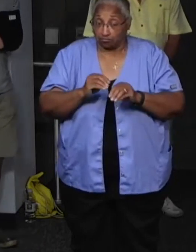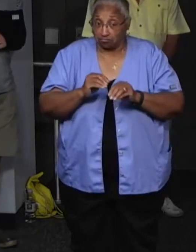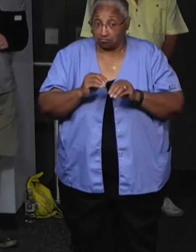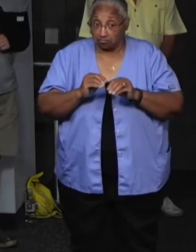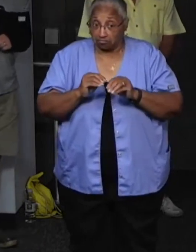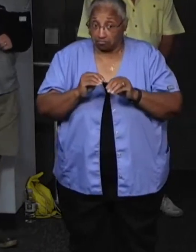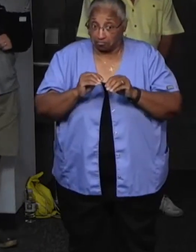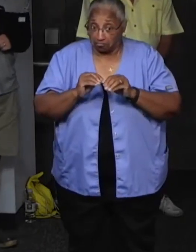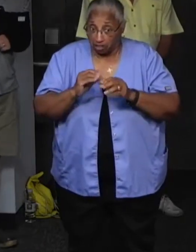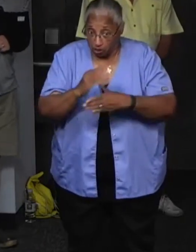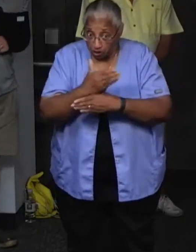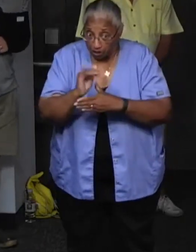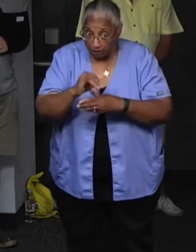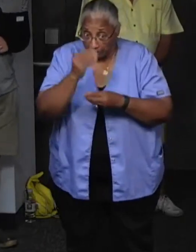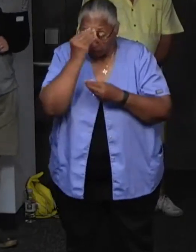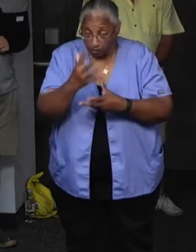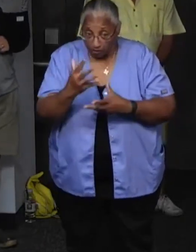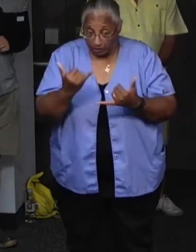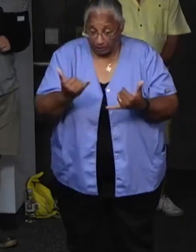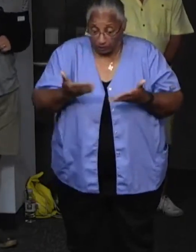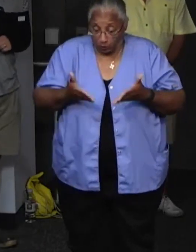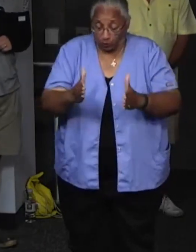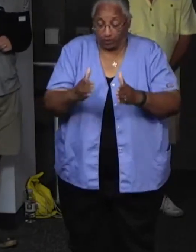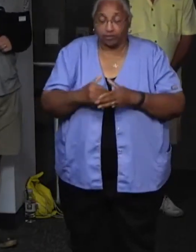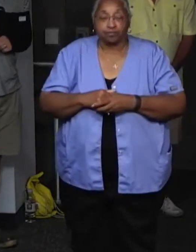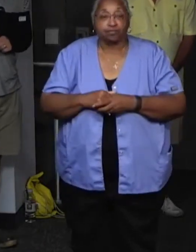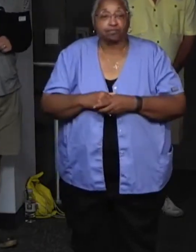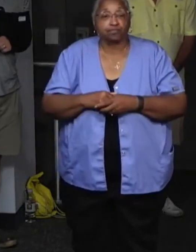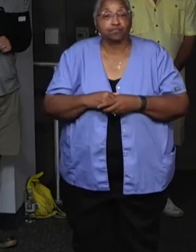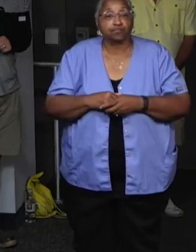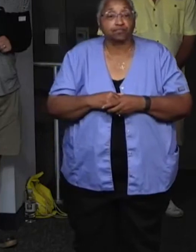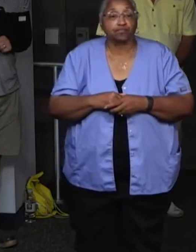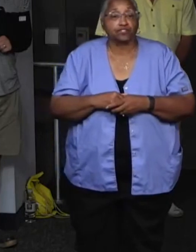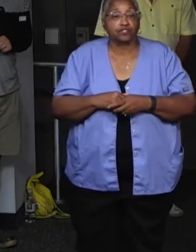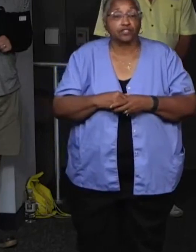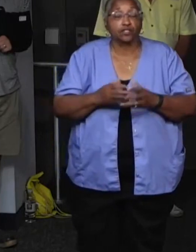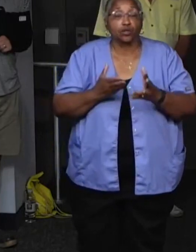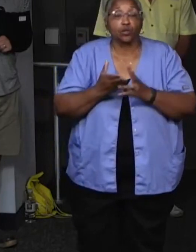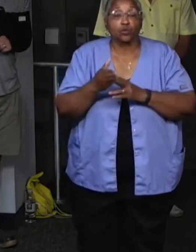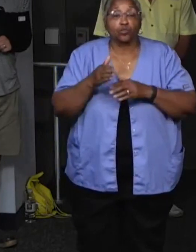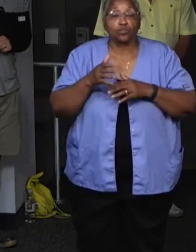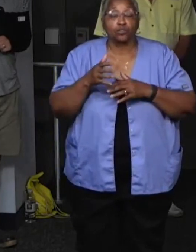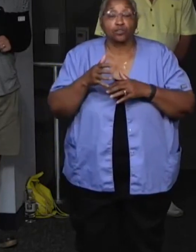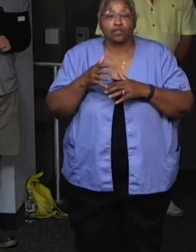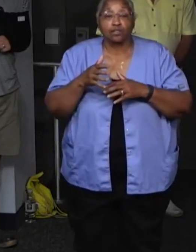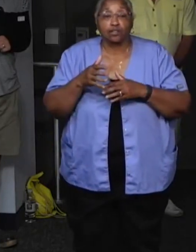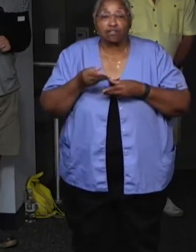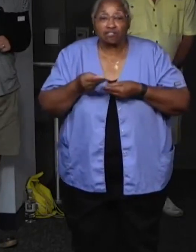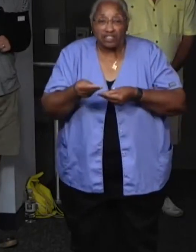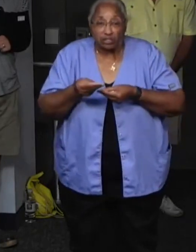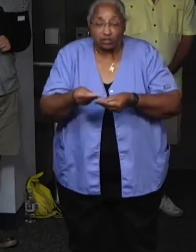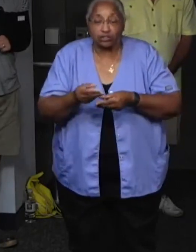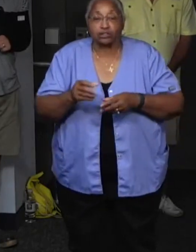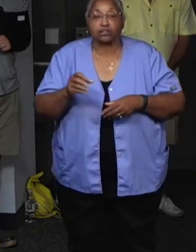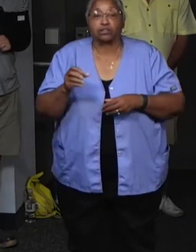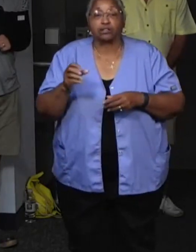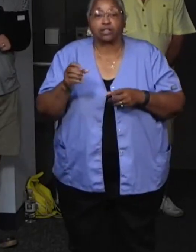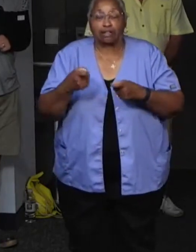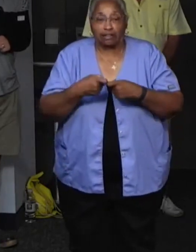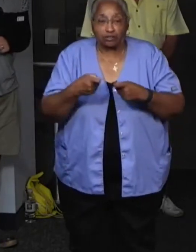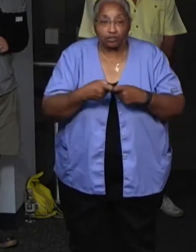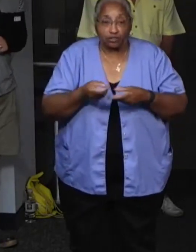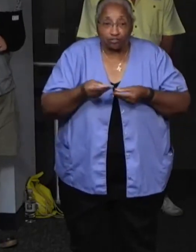publicly in this form and fashion. It is by feeder. So electrical feeders, if you think about it, it's like the panel